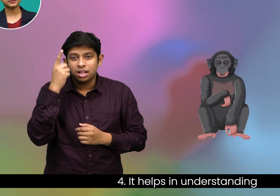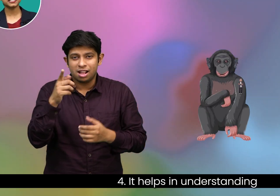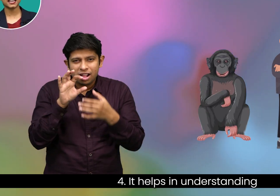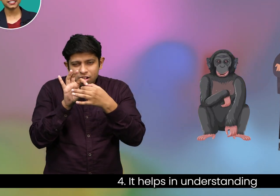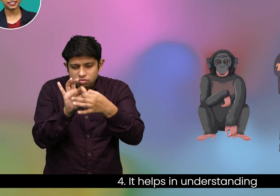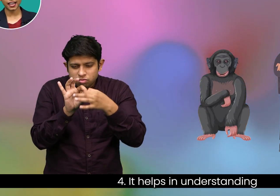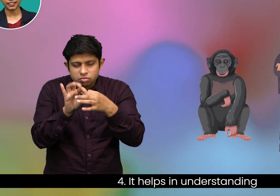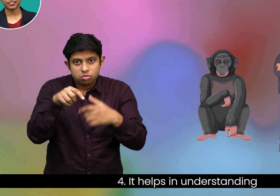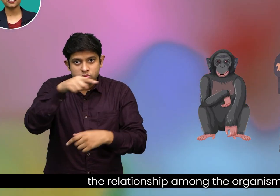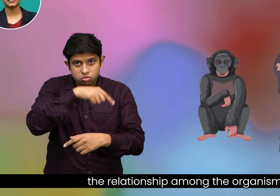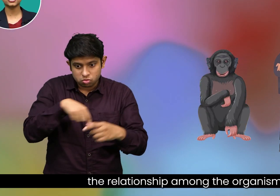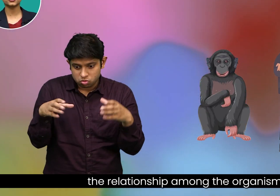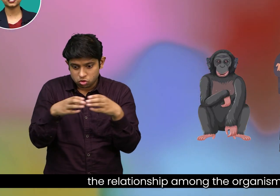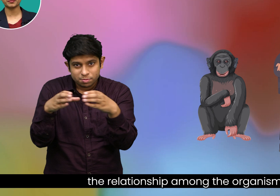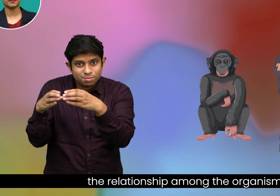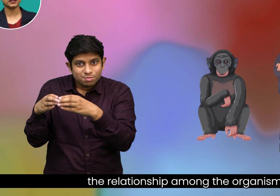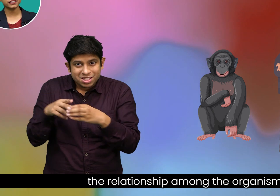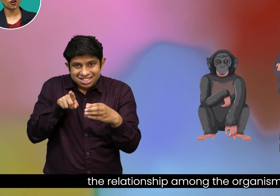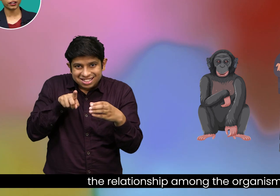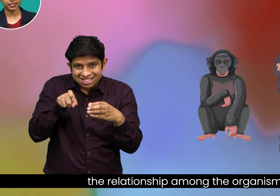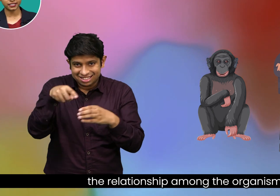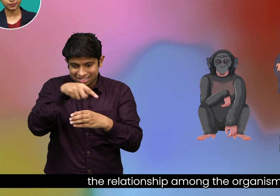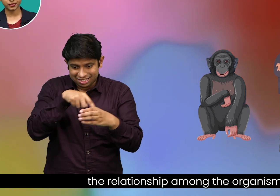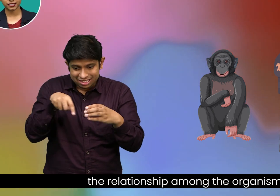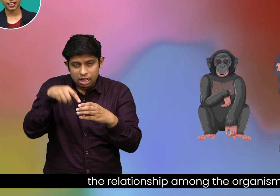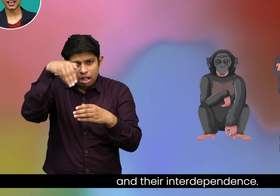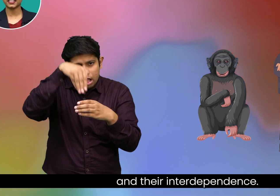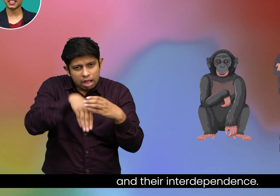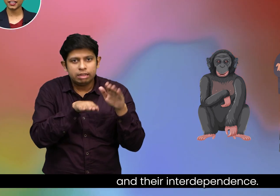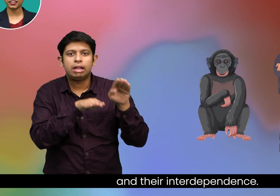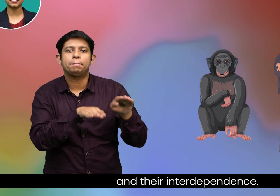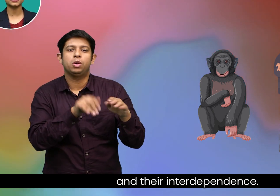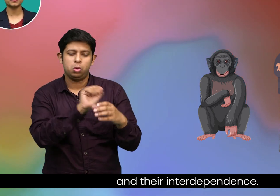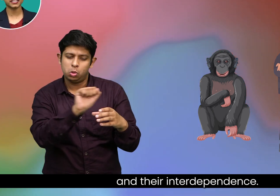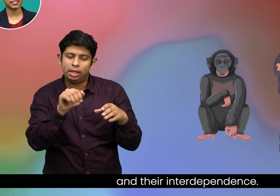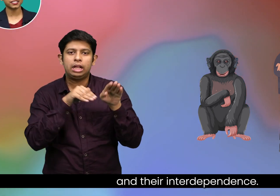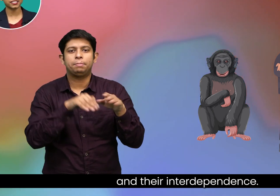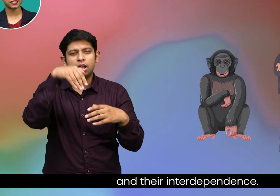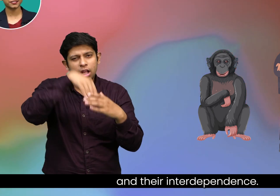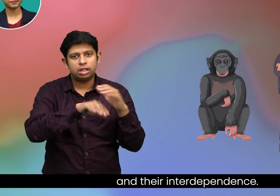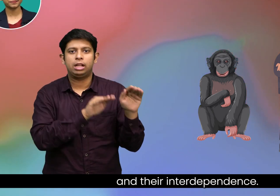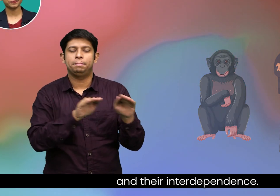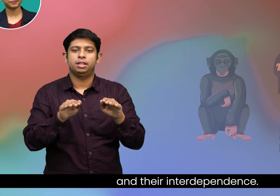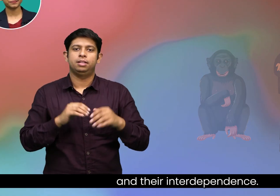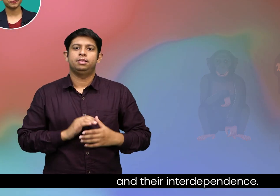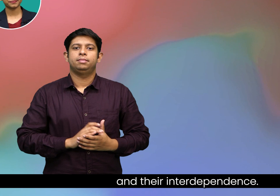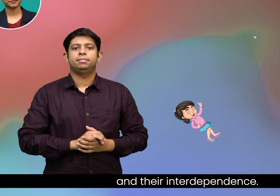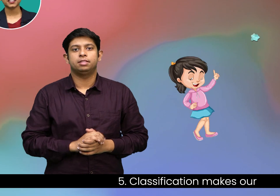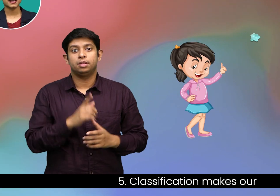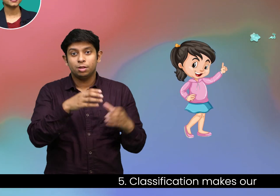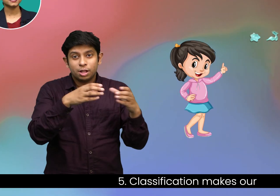It helps in understanding the relationship among the organisms and their interdependence.